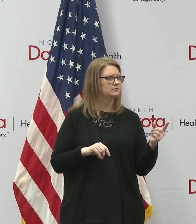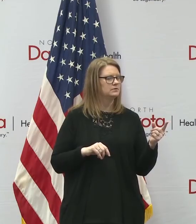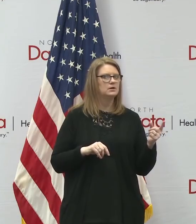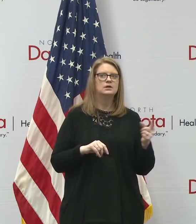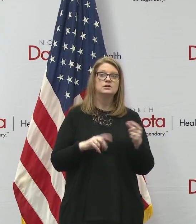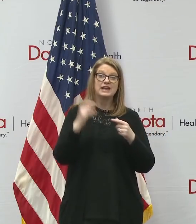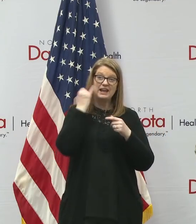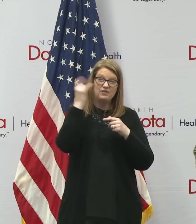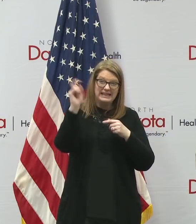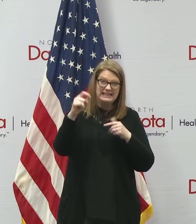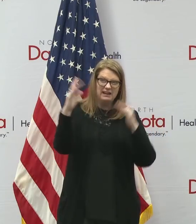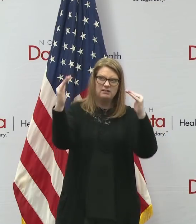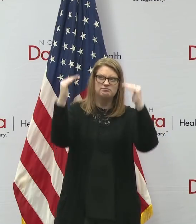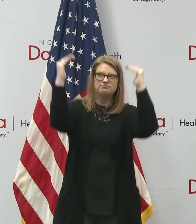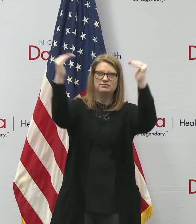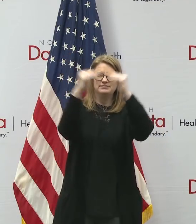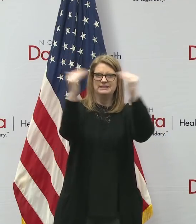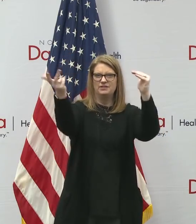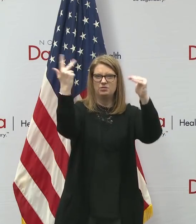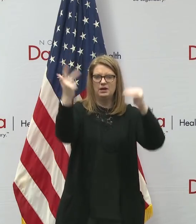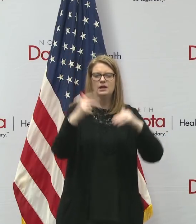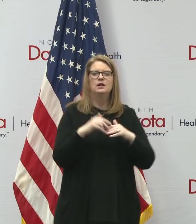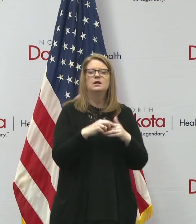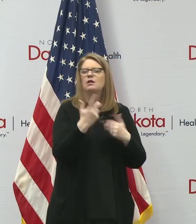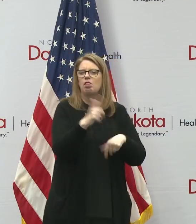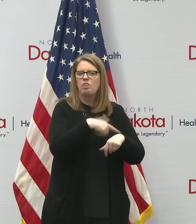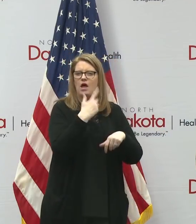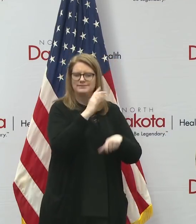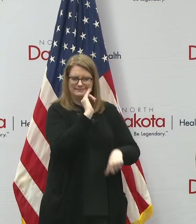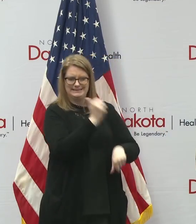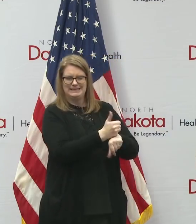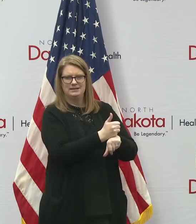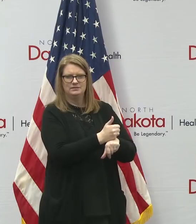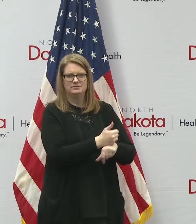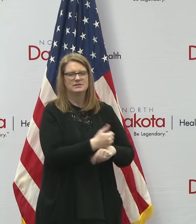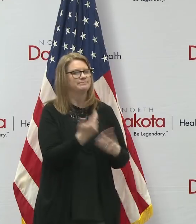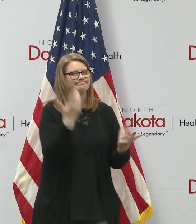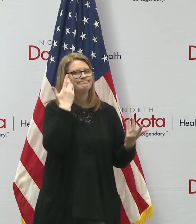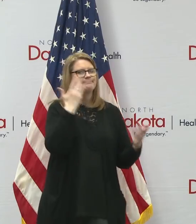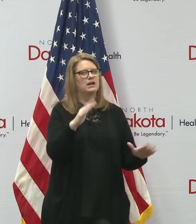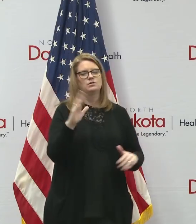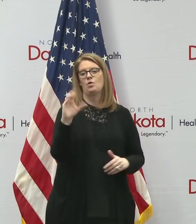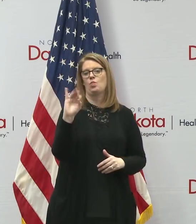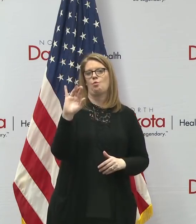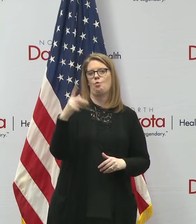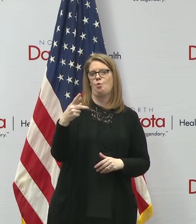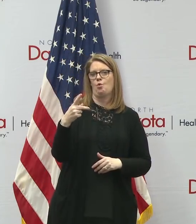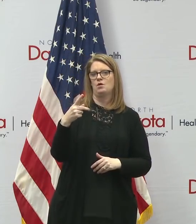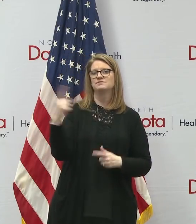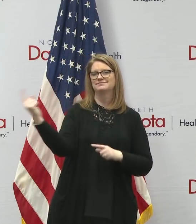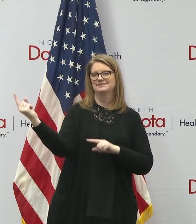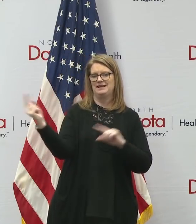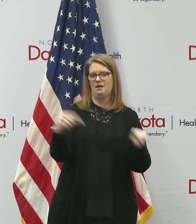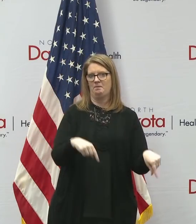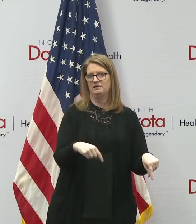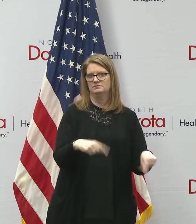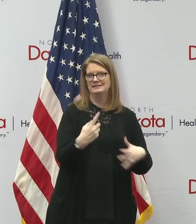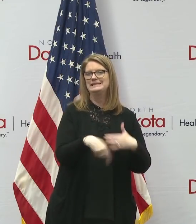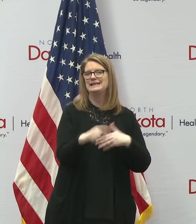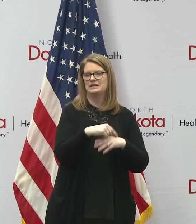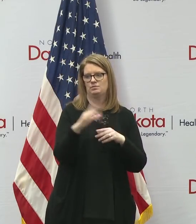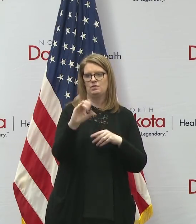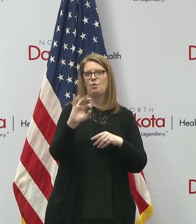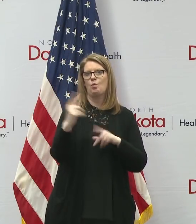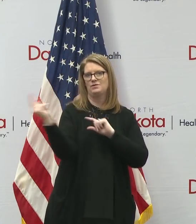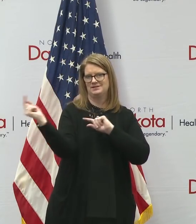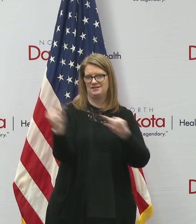running? I really don't know. That's why we have the Corps coming in here next week, so we can get an assessment of what it will take